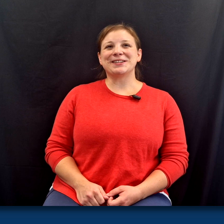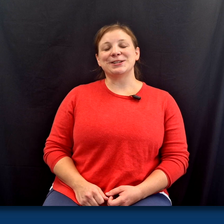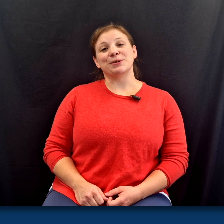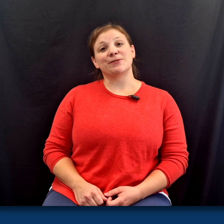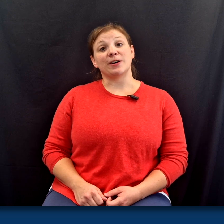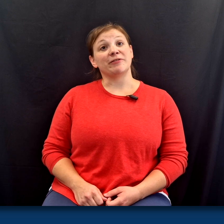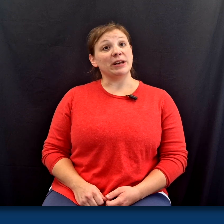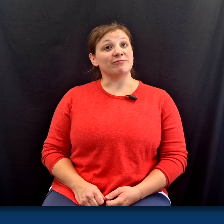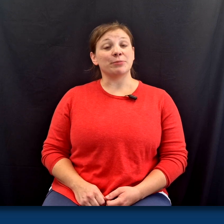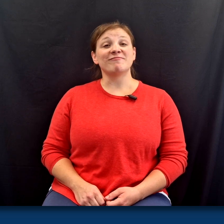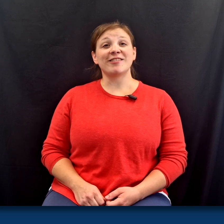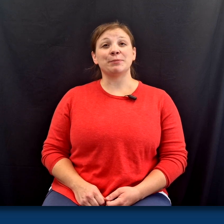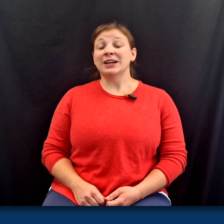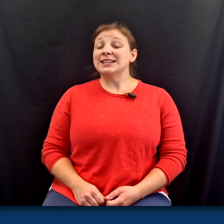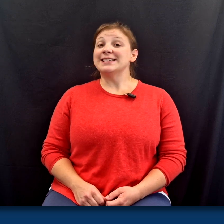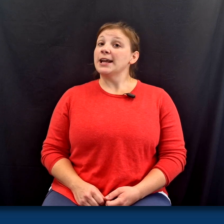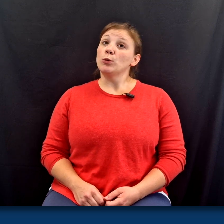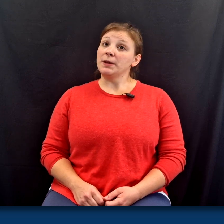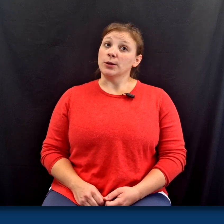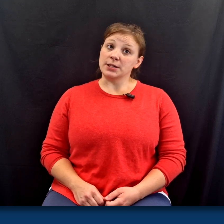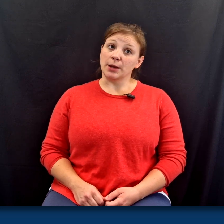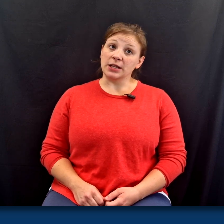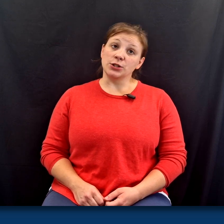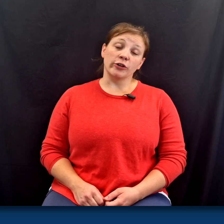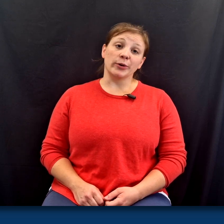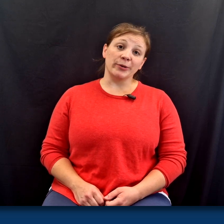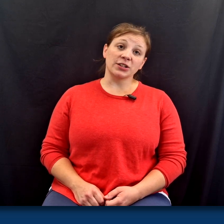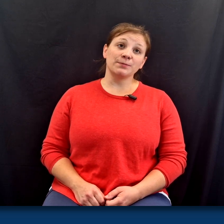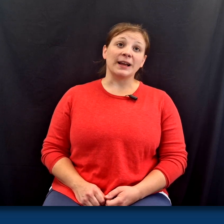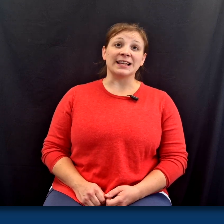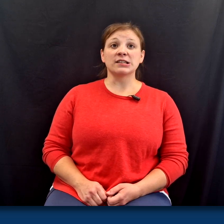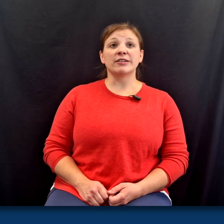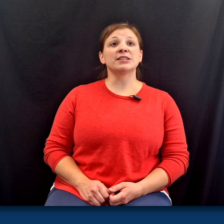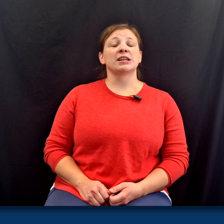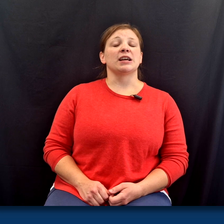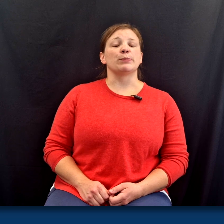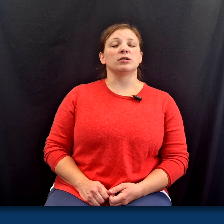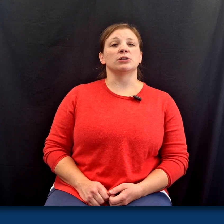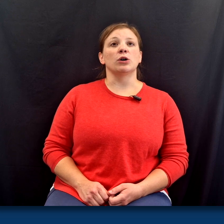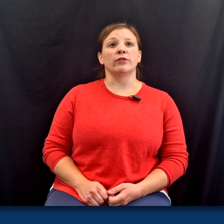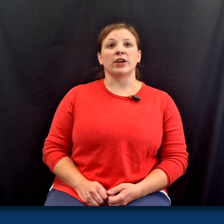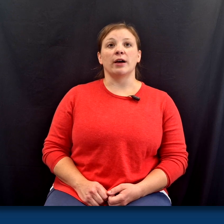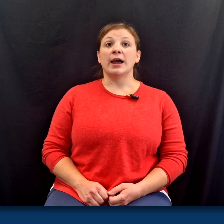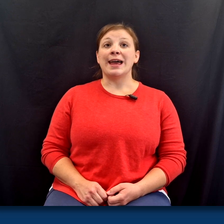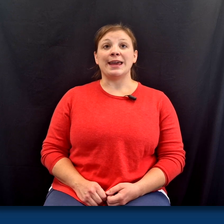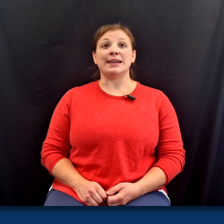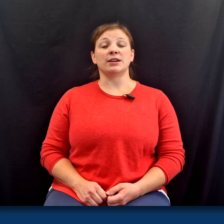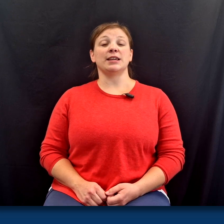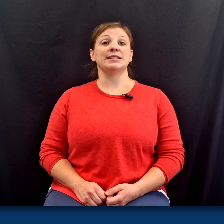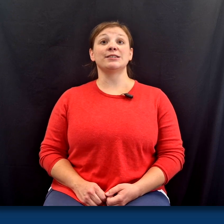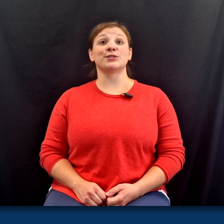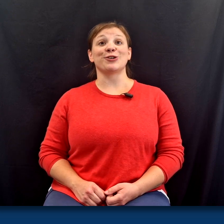and welcome to this week's 5 Minute Rhythm and Rhyme. Today we'll be using a mixture of body percussion and signs as part of the